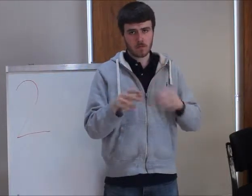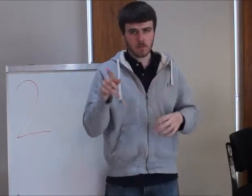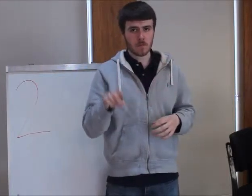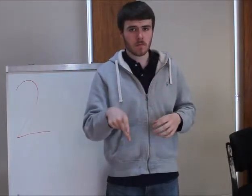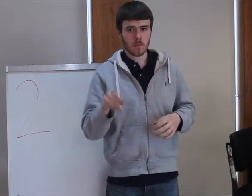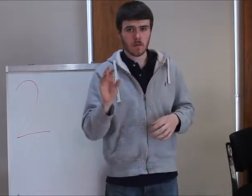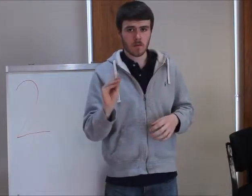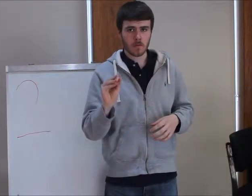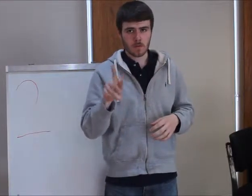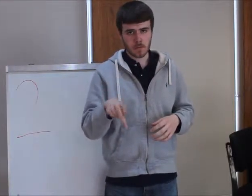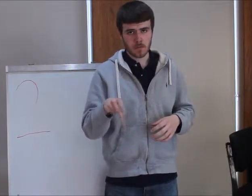of a population.